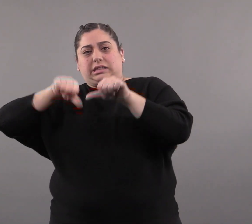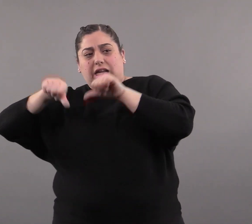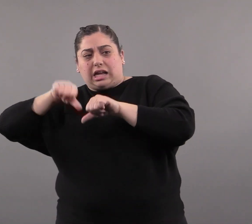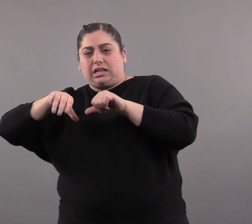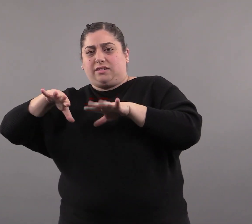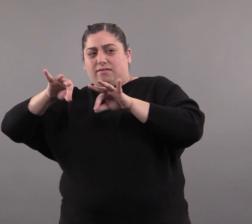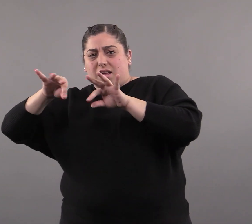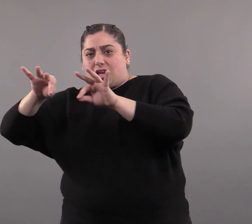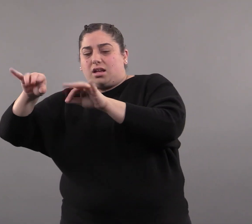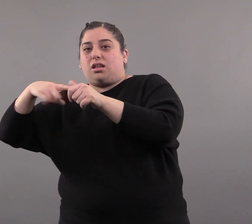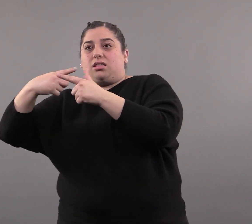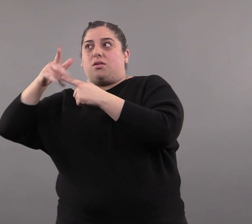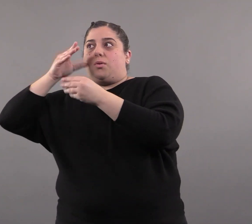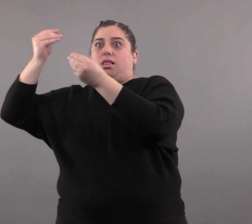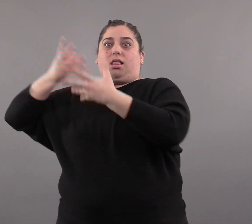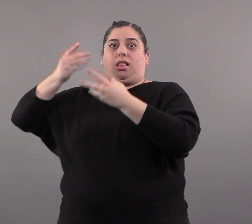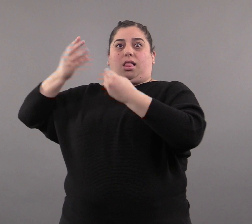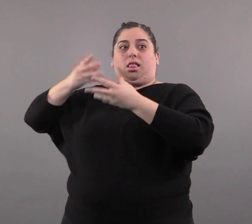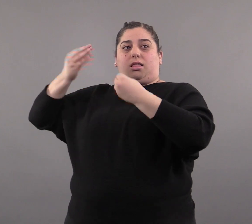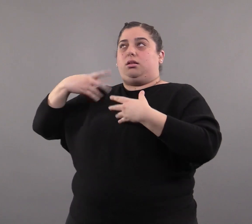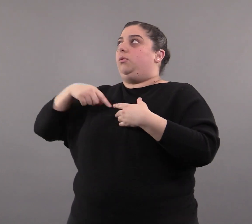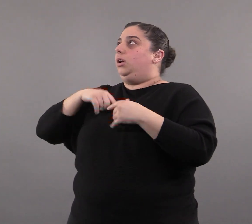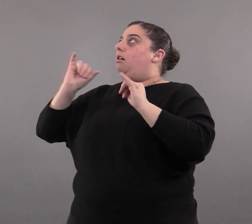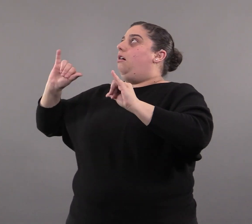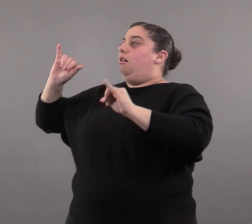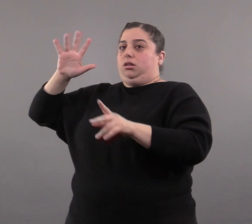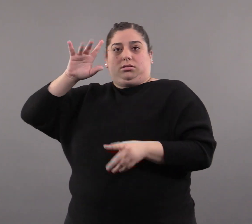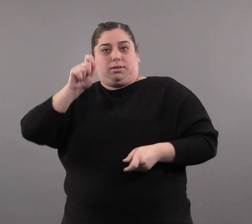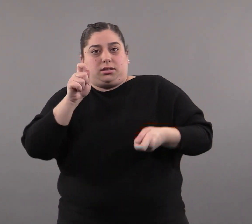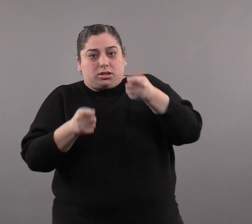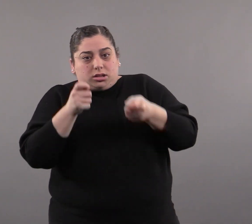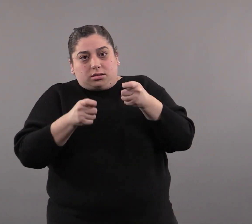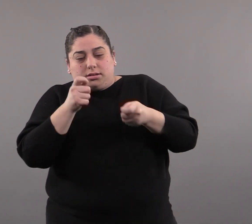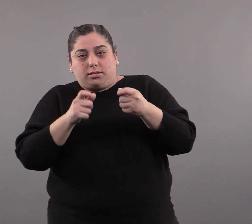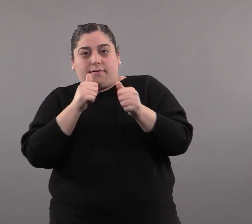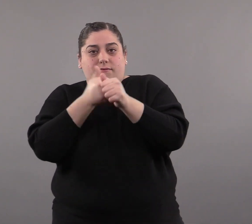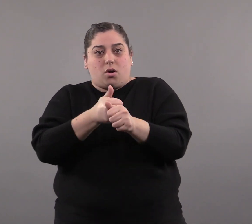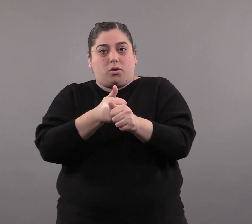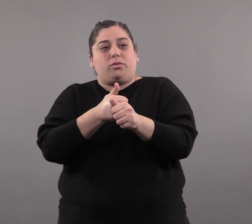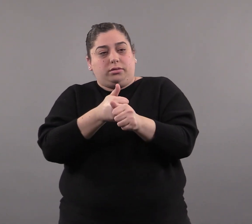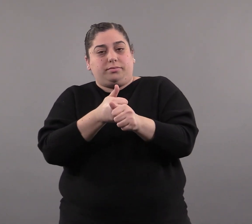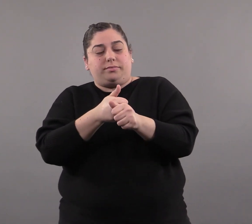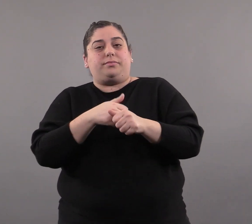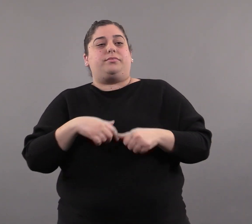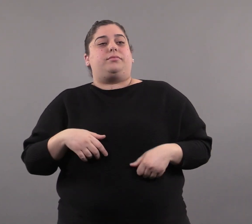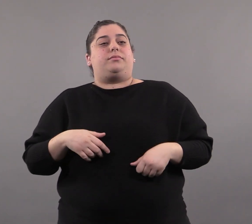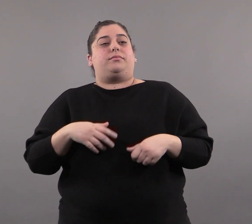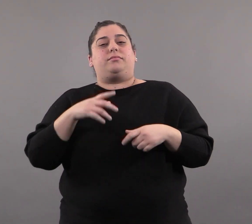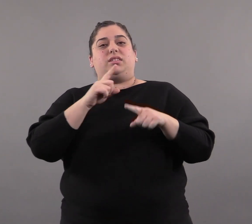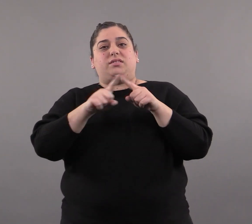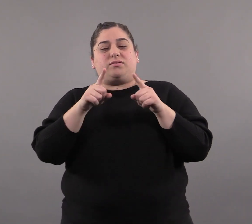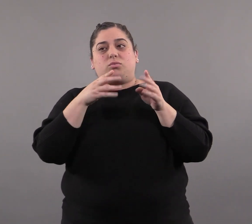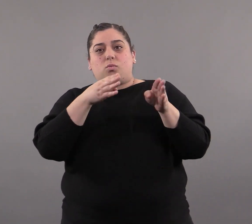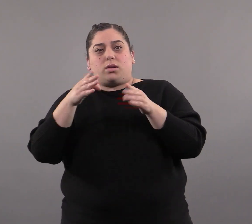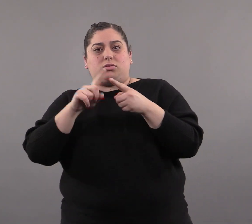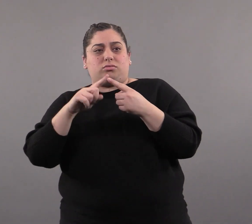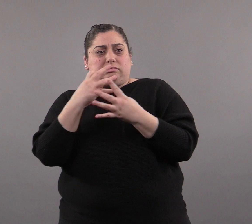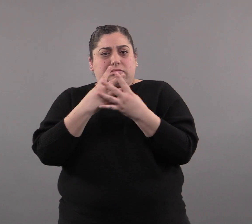about new locations, we may have different strategies for screening. But I think another important message that the public needs to get is